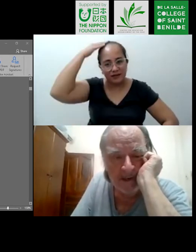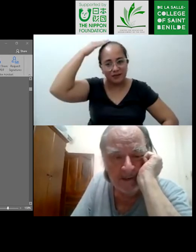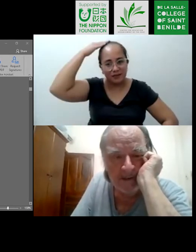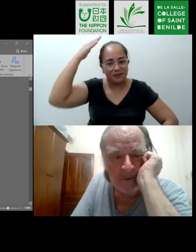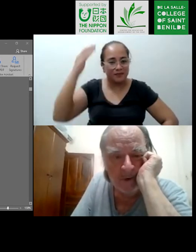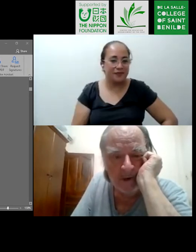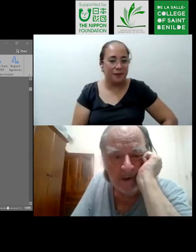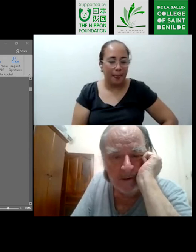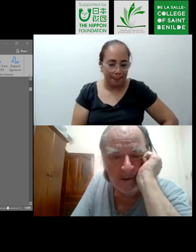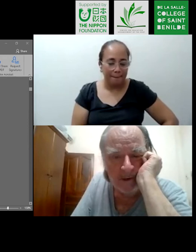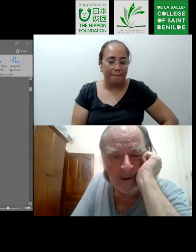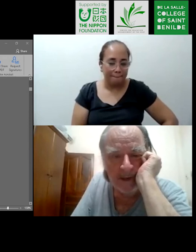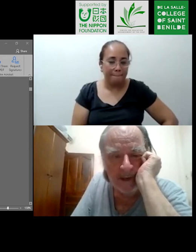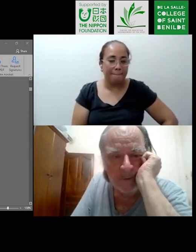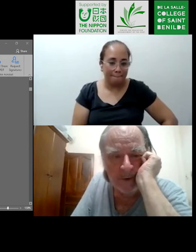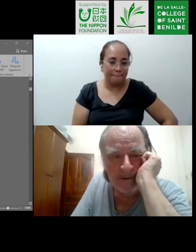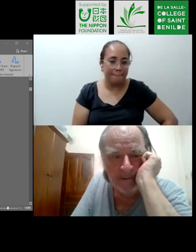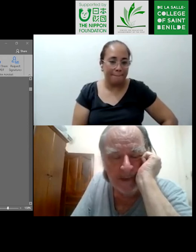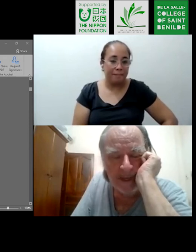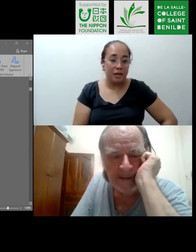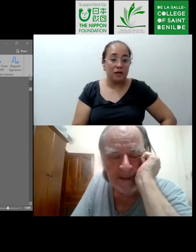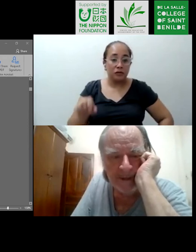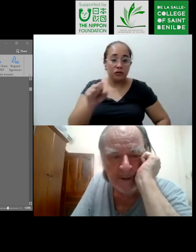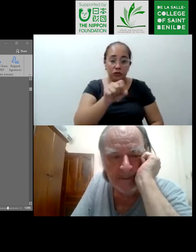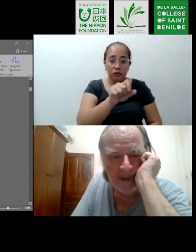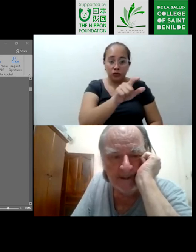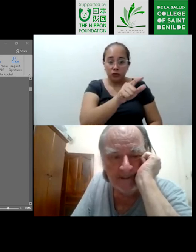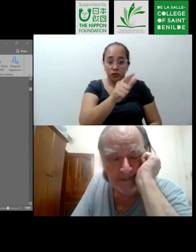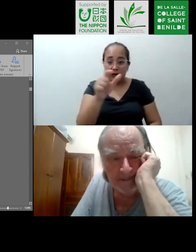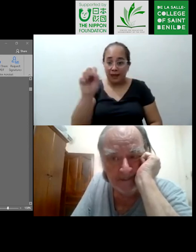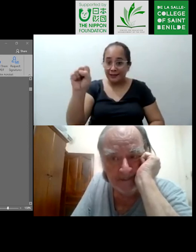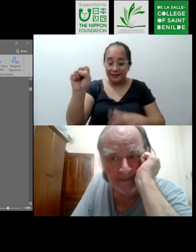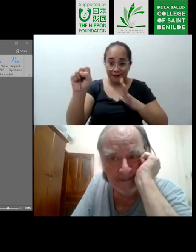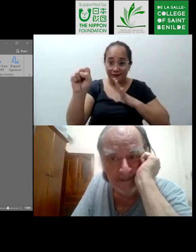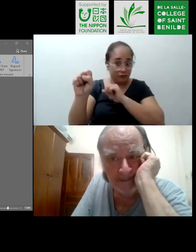All right, so we're all okay with the S hand shape, right?